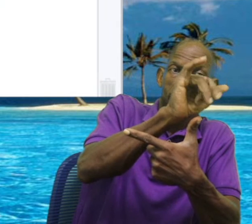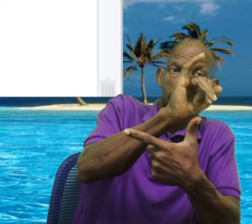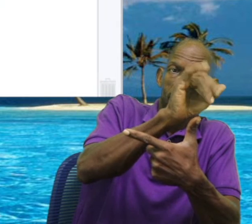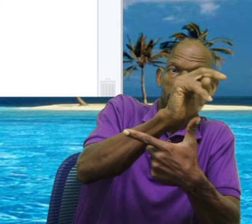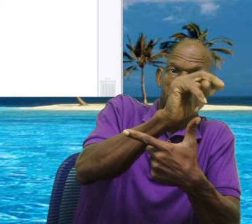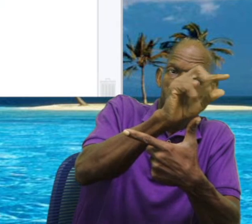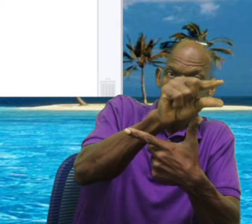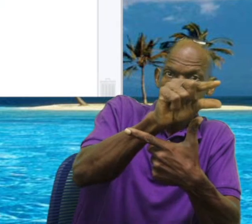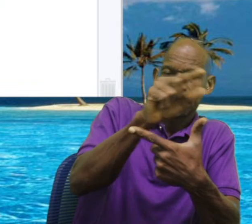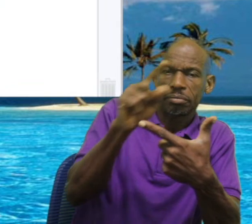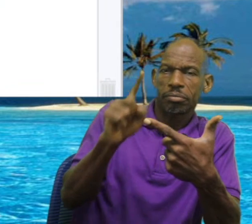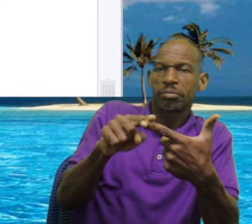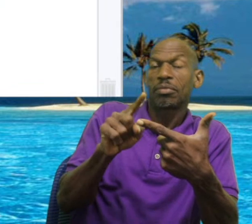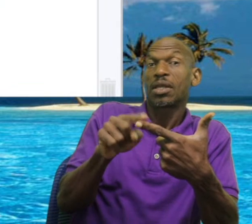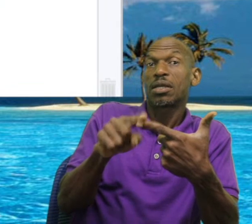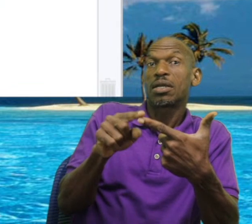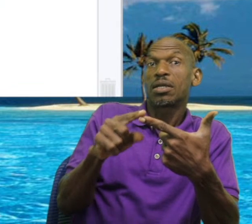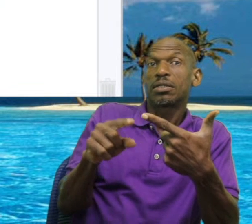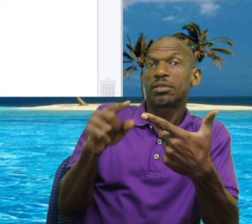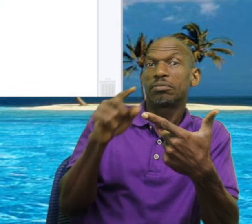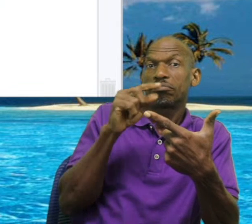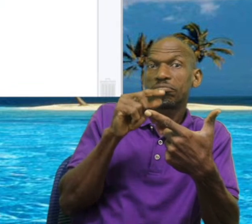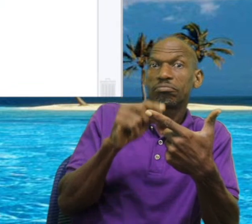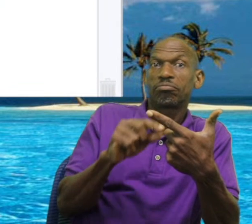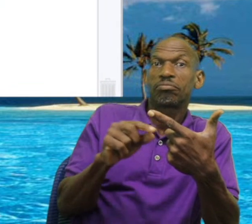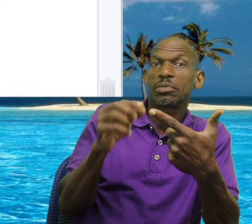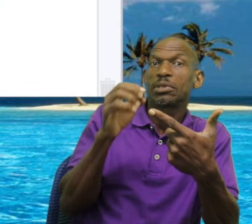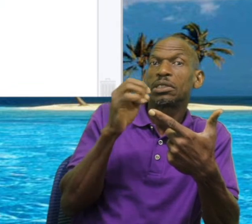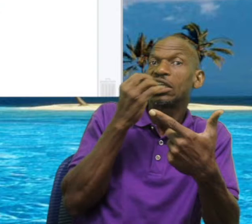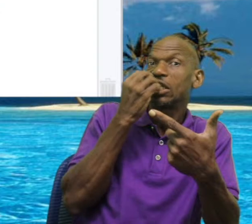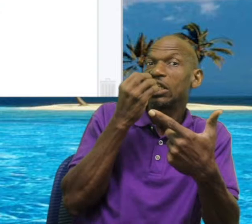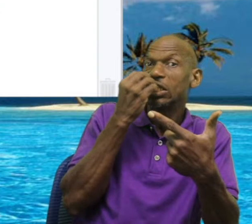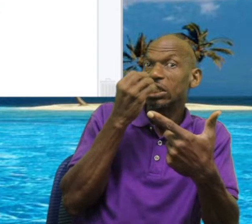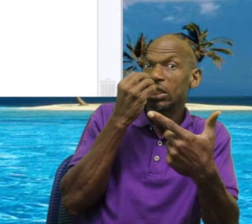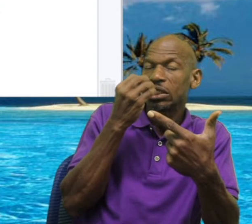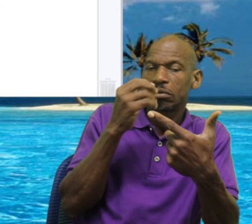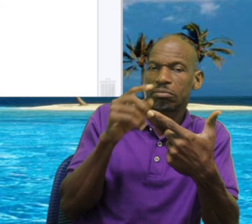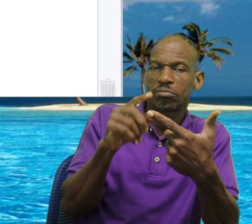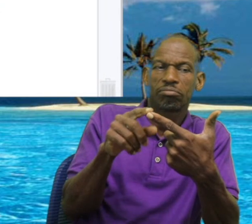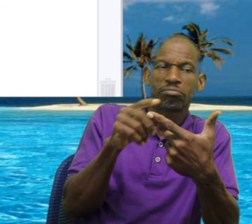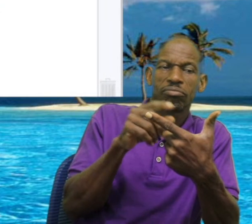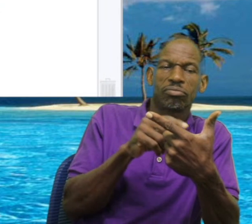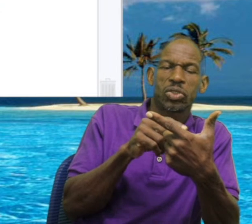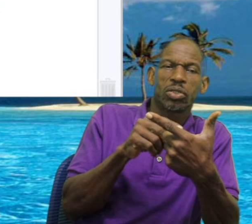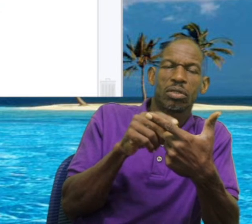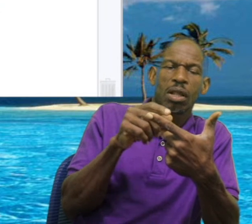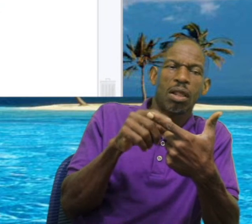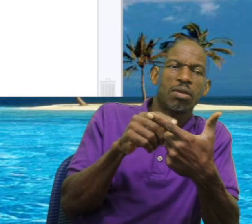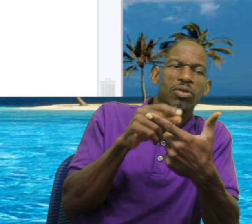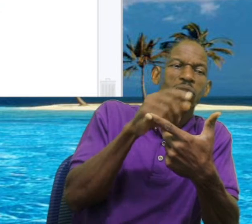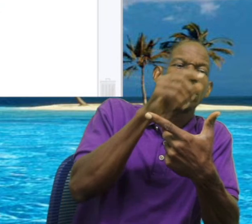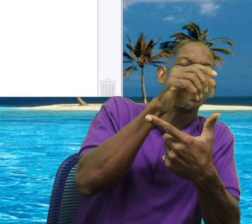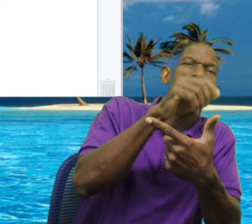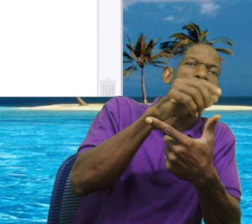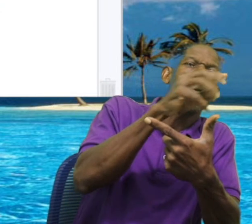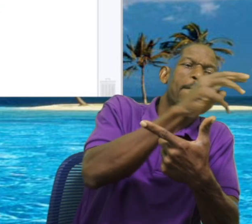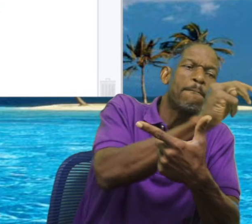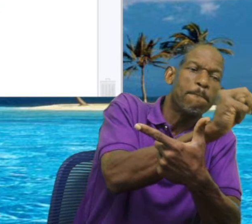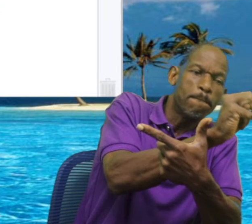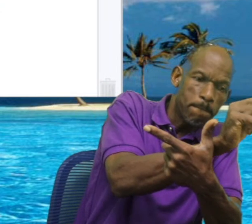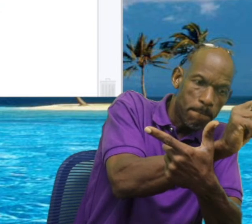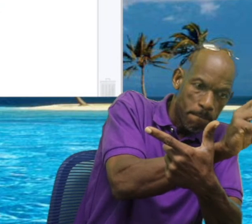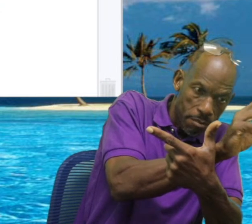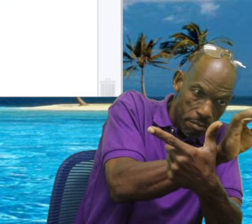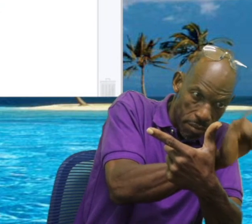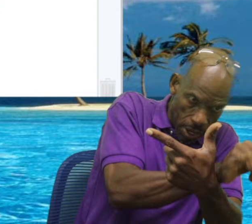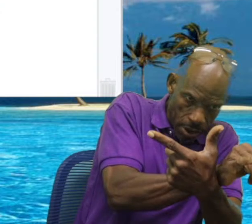verbs, V for verbs for eating. Both of them are verbs. I